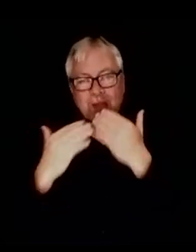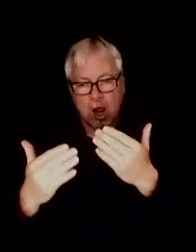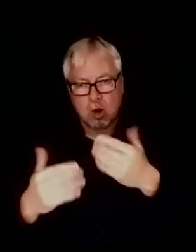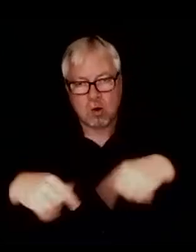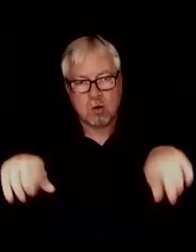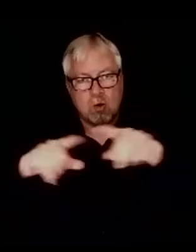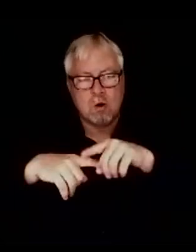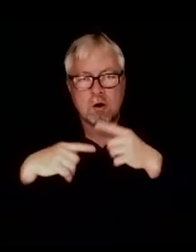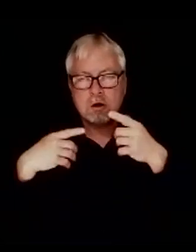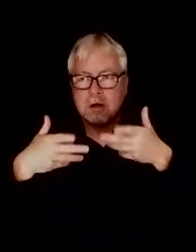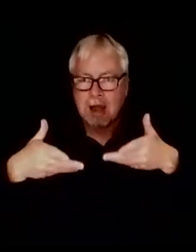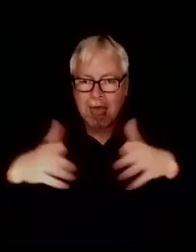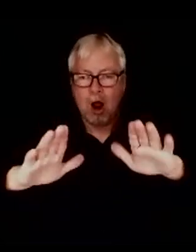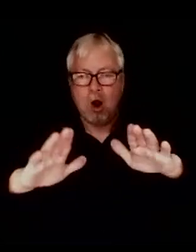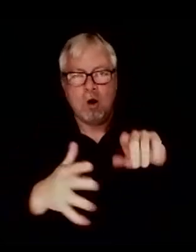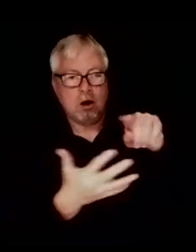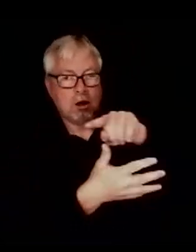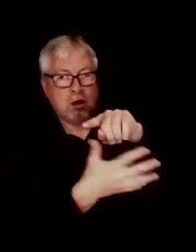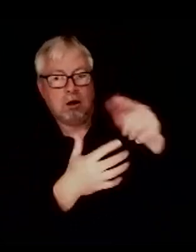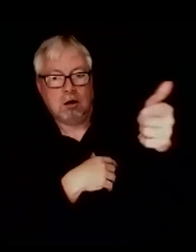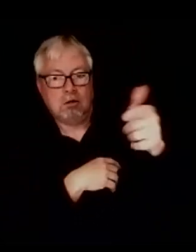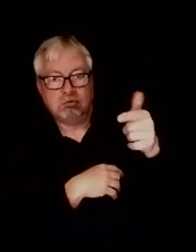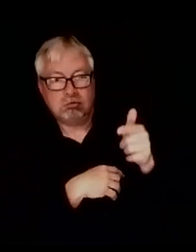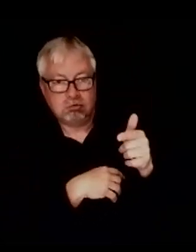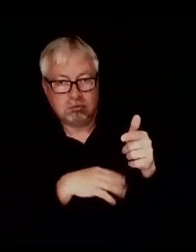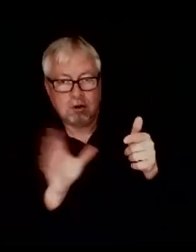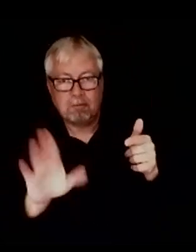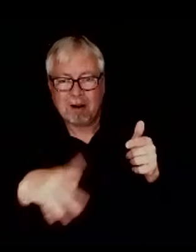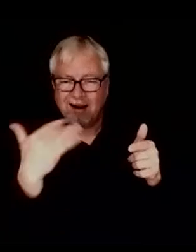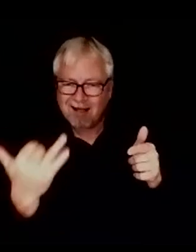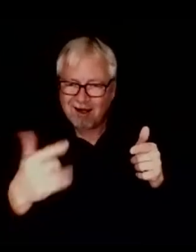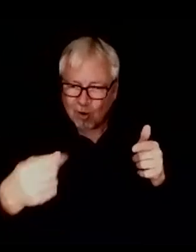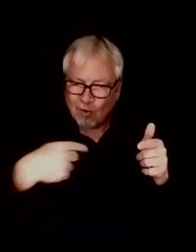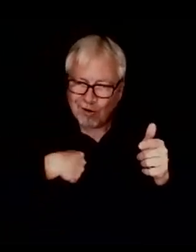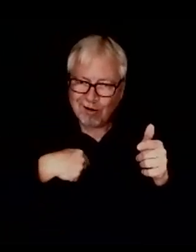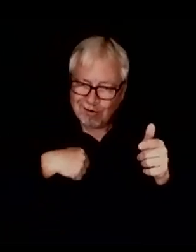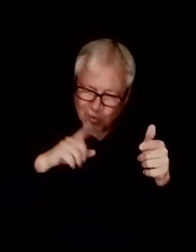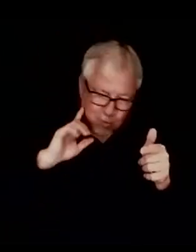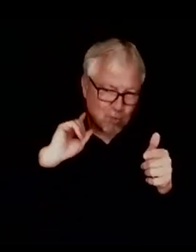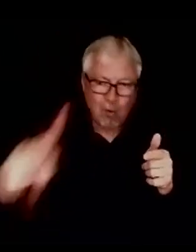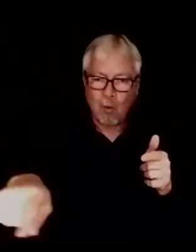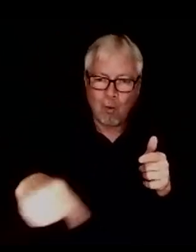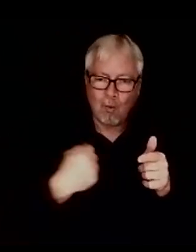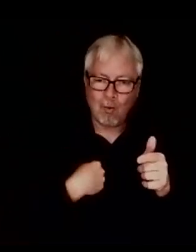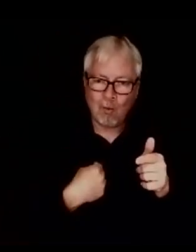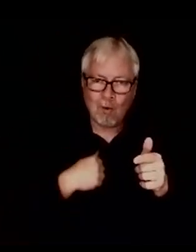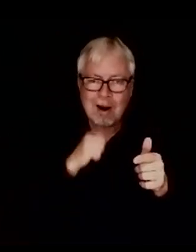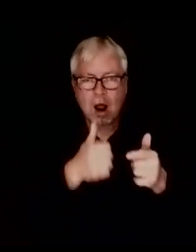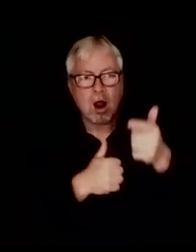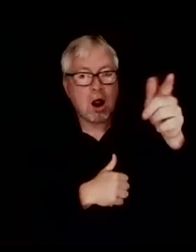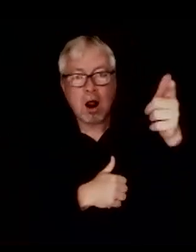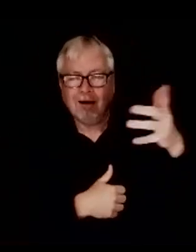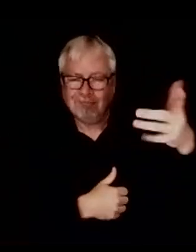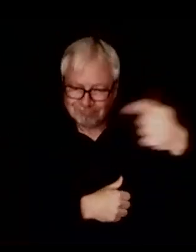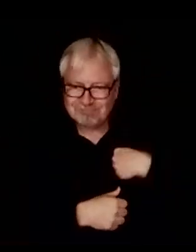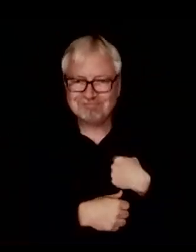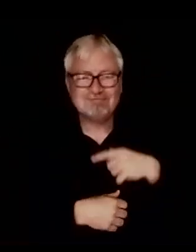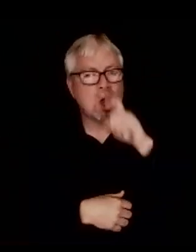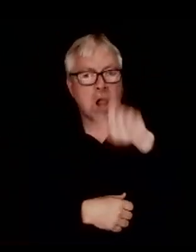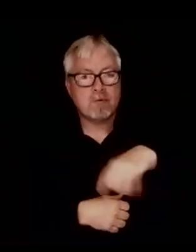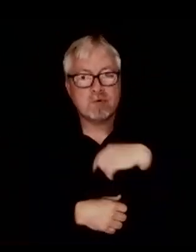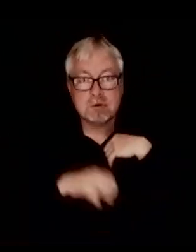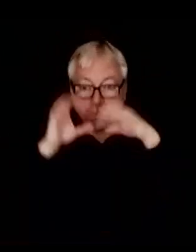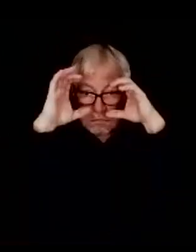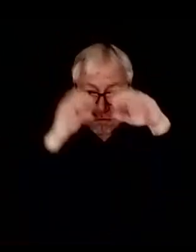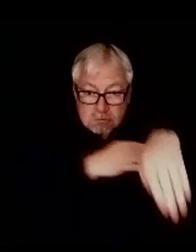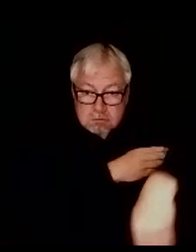take your place in line. And then second, to say that you don't have to be up in the middle of the night or be a computer whiz to